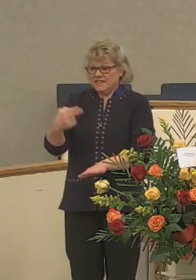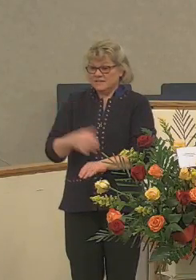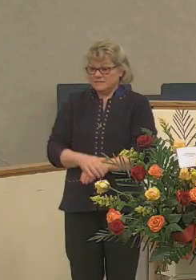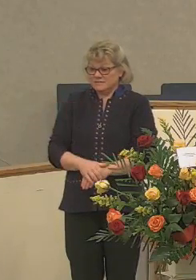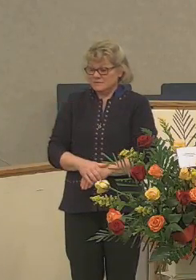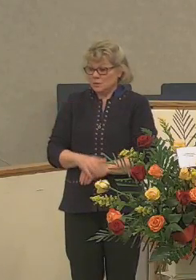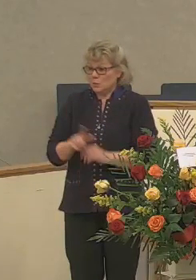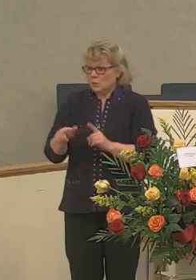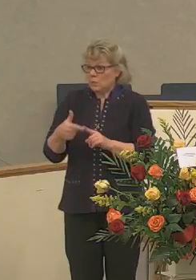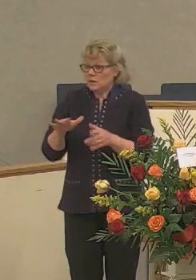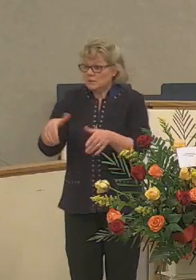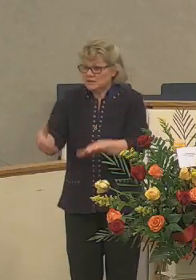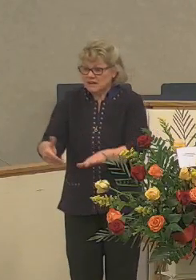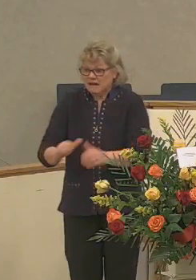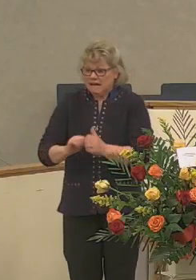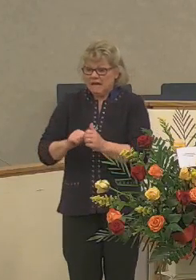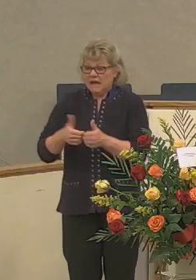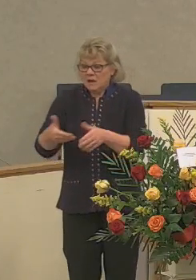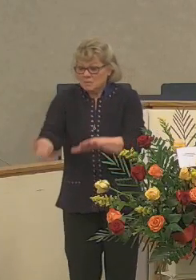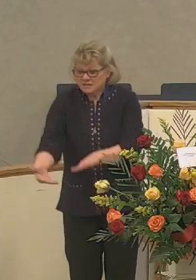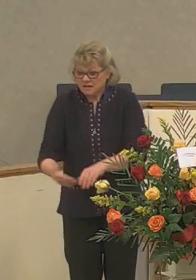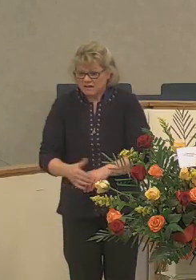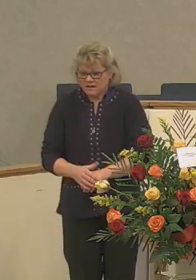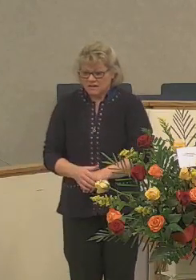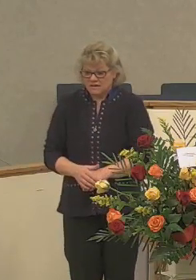When am I going to die? How am I going to die?